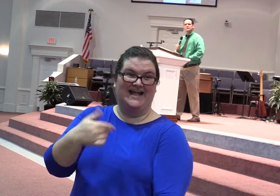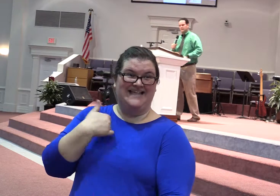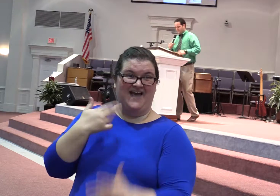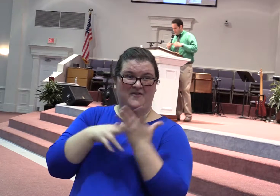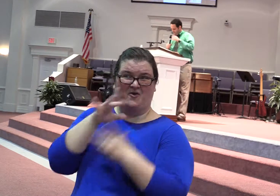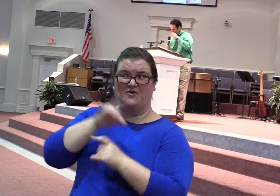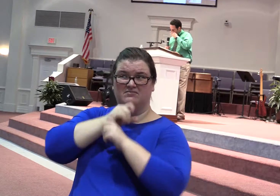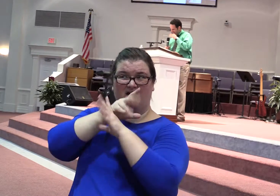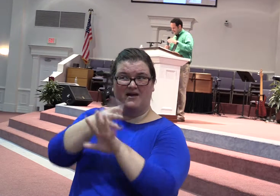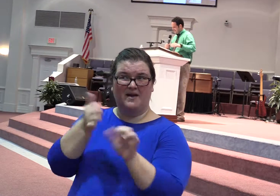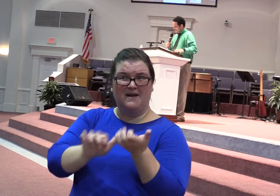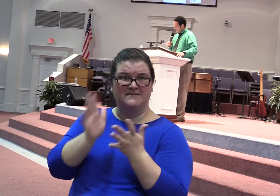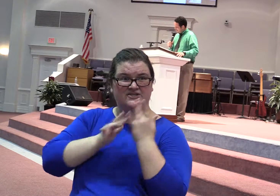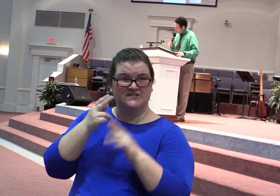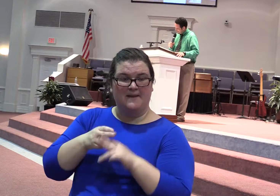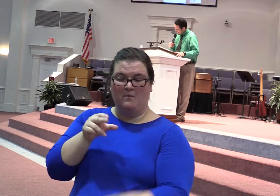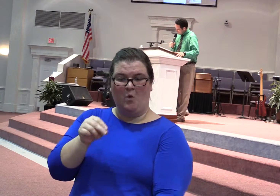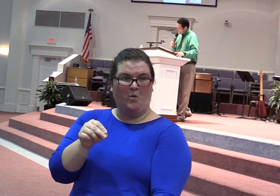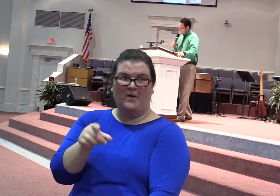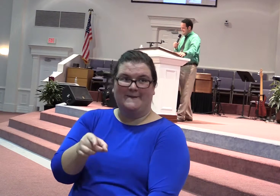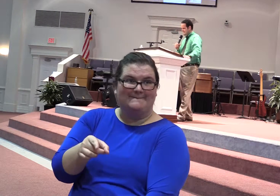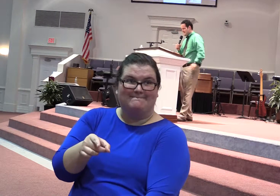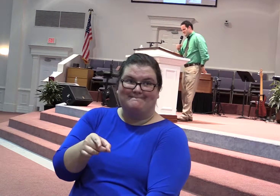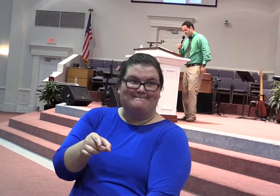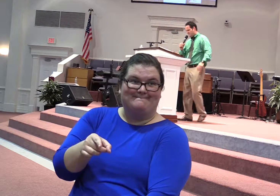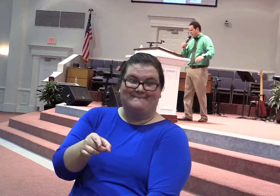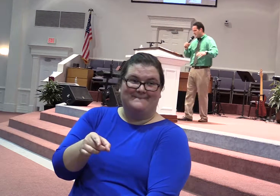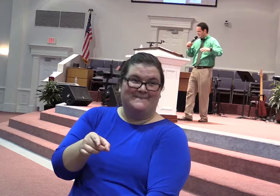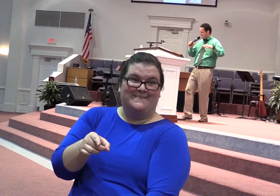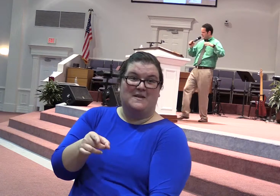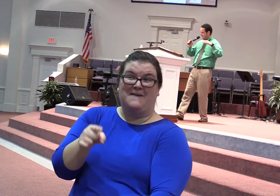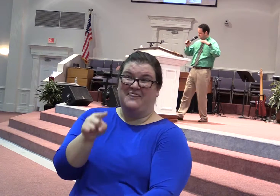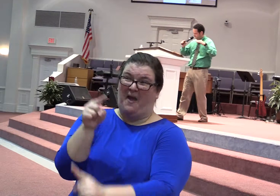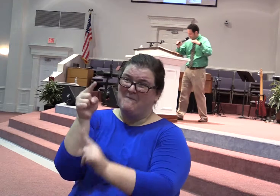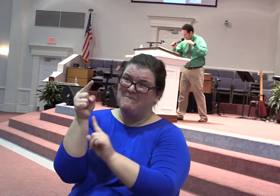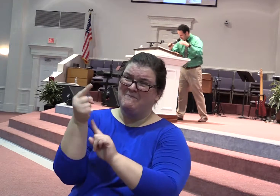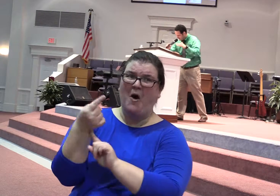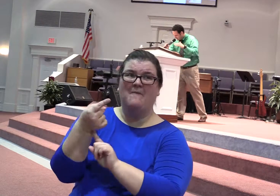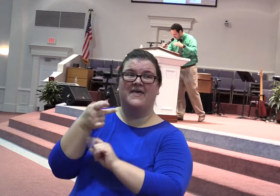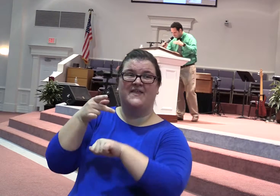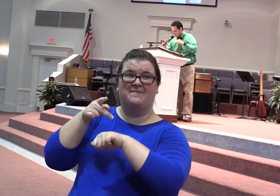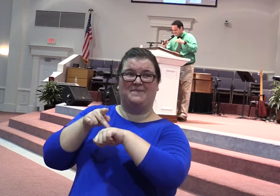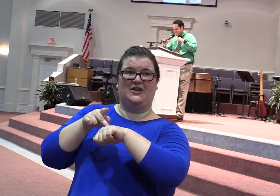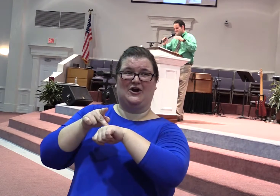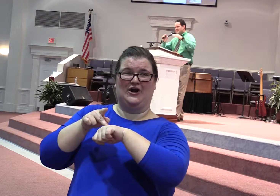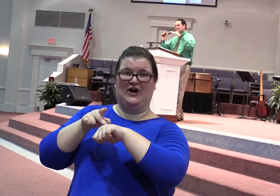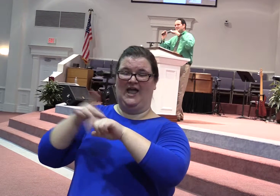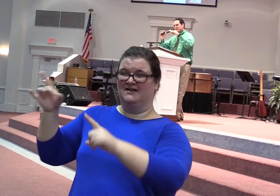But the moment Peter preached, preached to Cornelius. Come